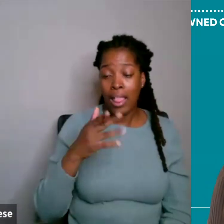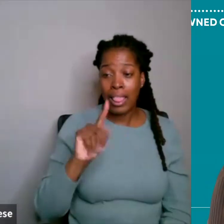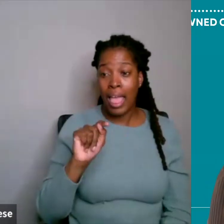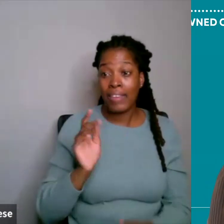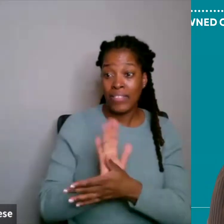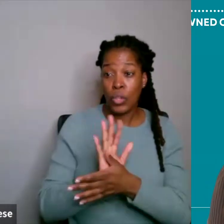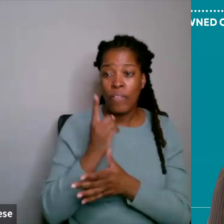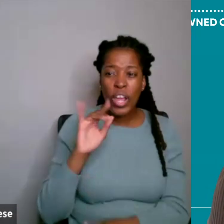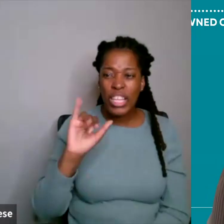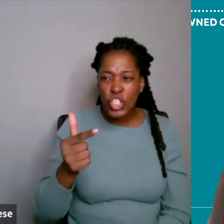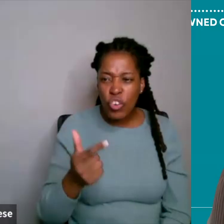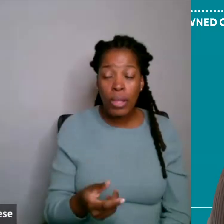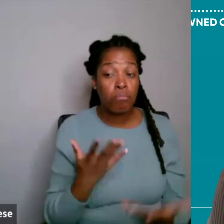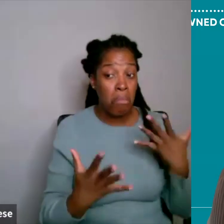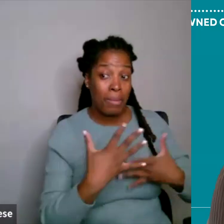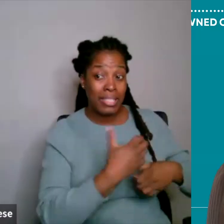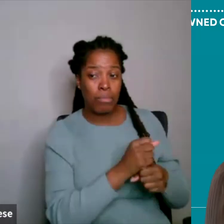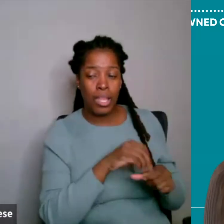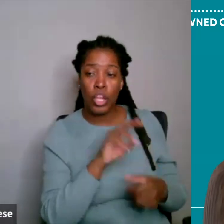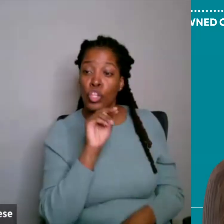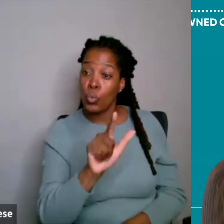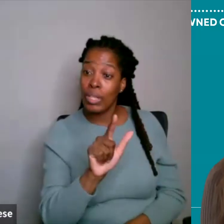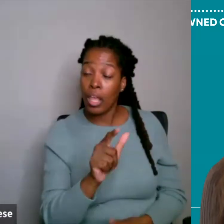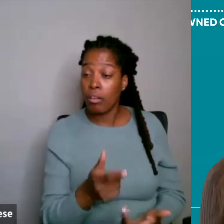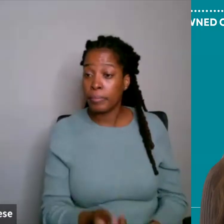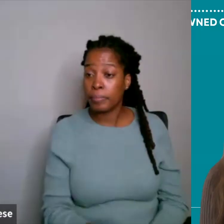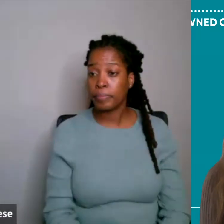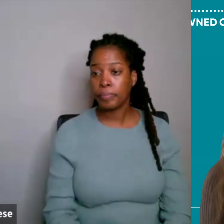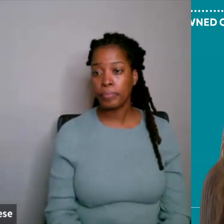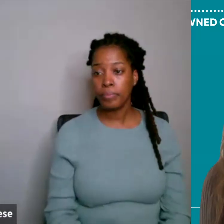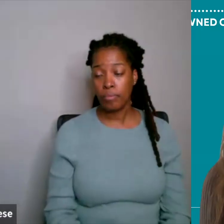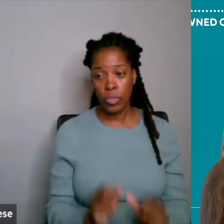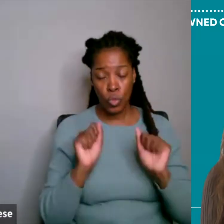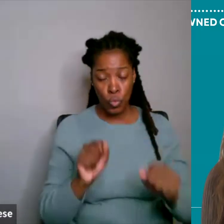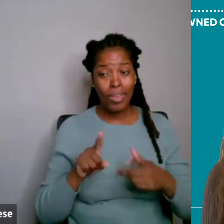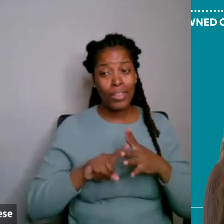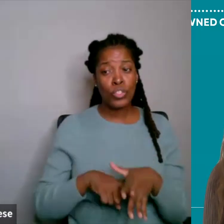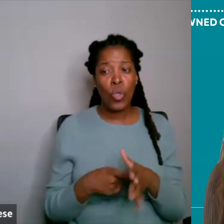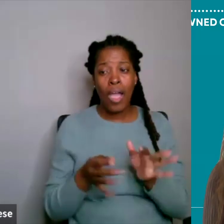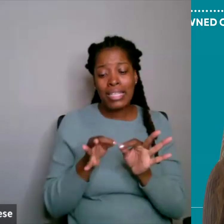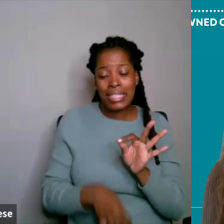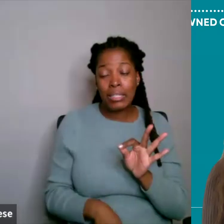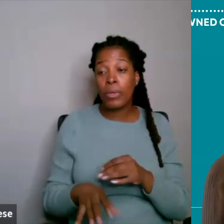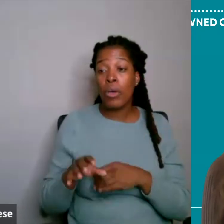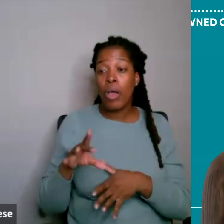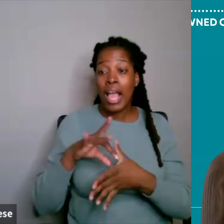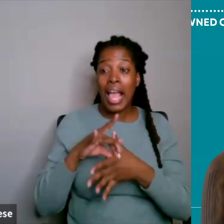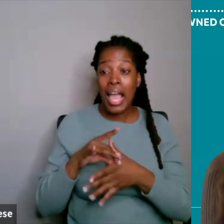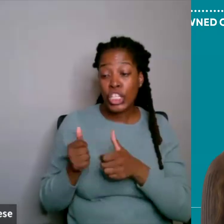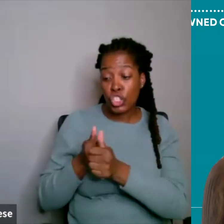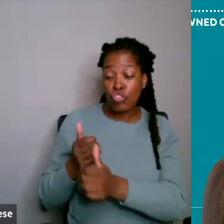summarized in a newsletter communication. You can even start a simple content tracker,